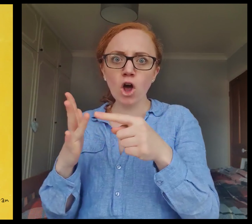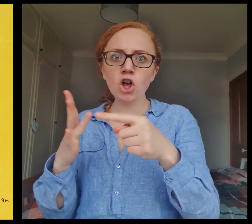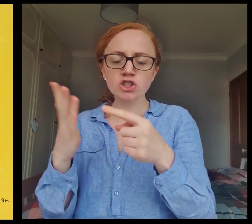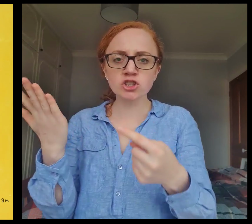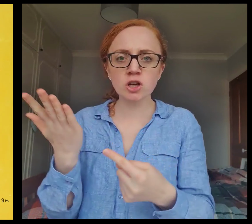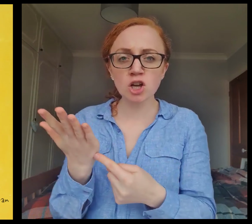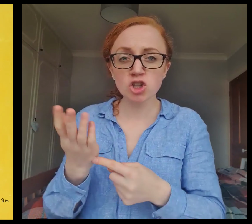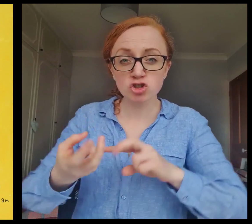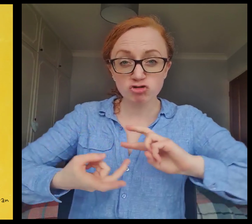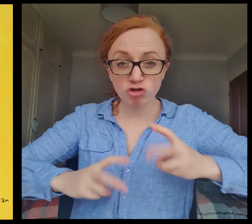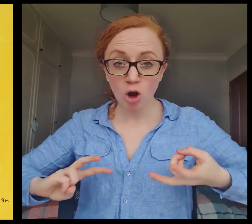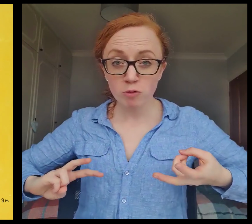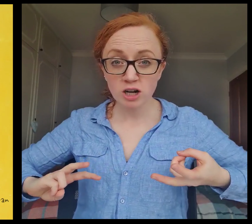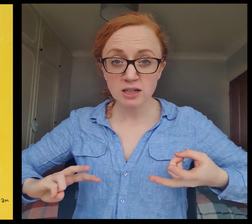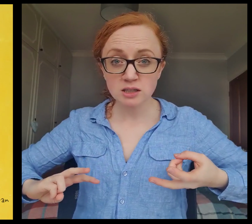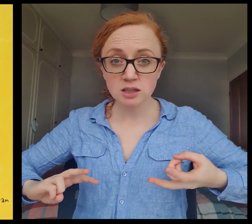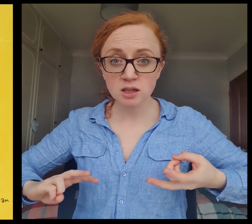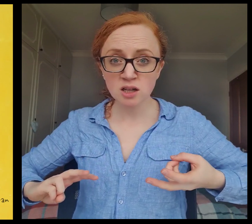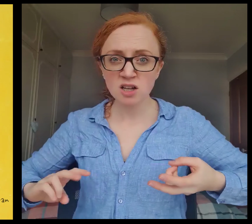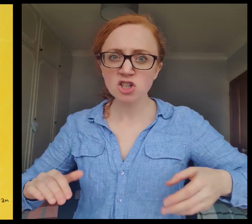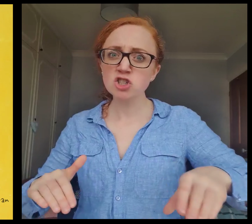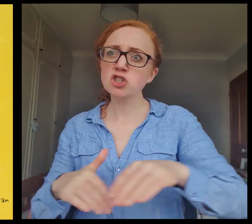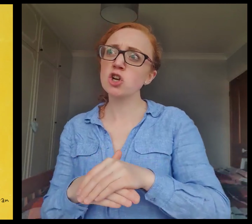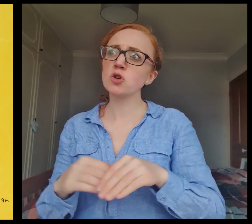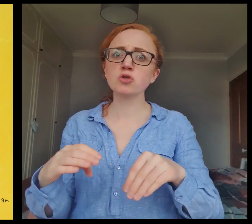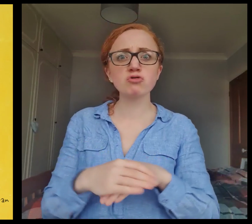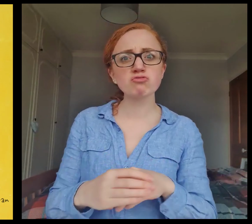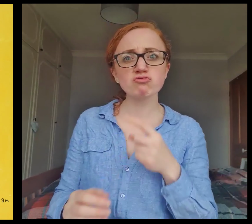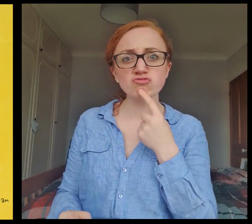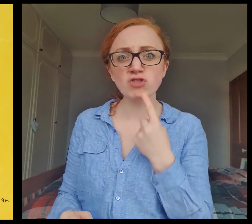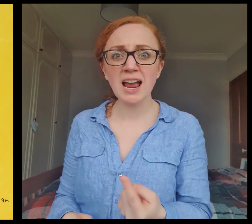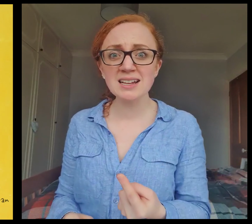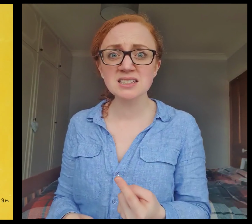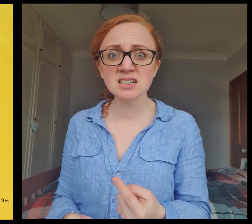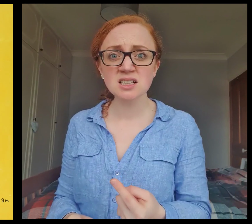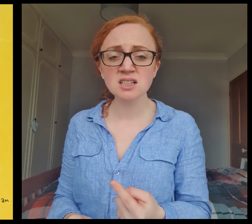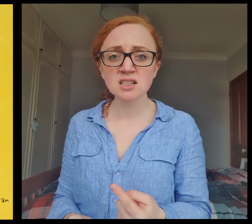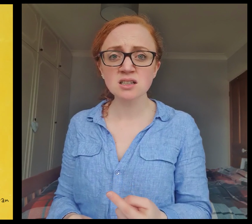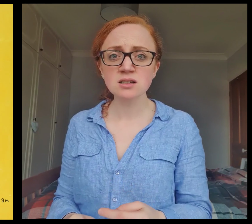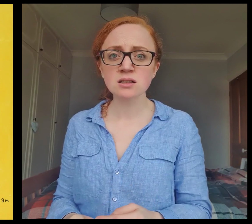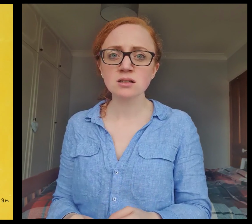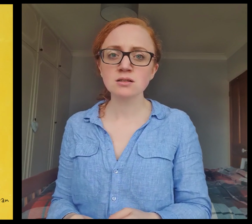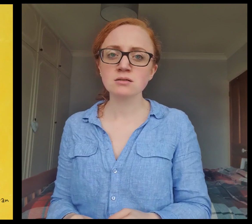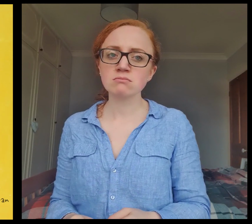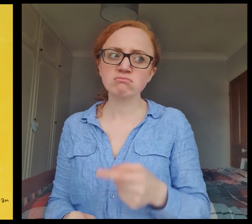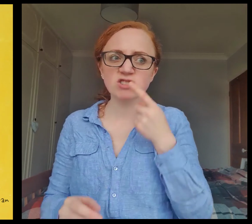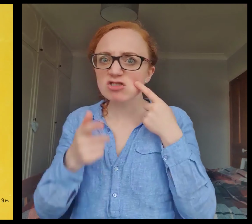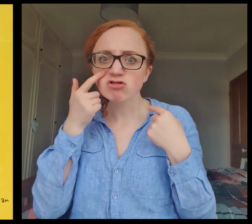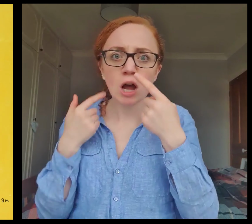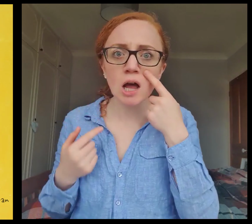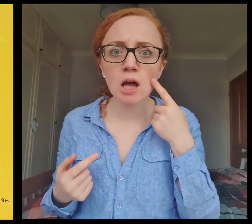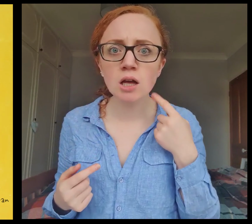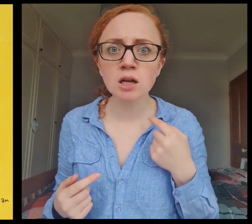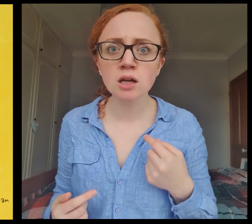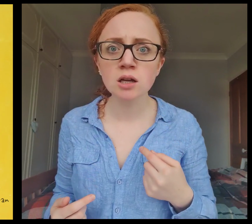a pile of strawberries. It turned his shoes red. Did he